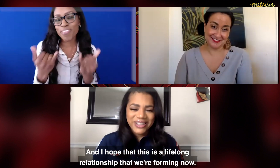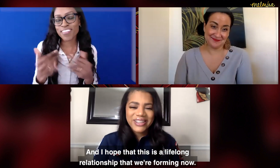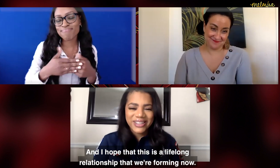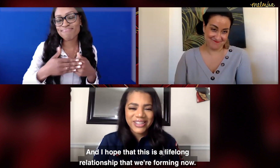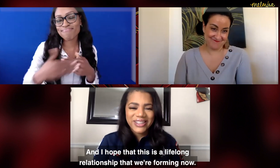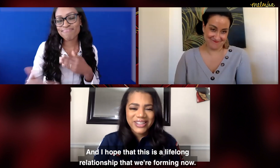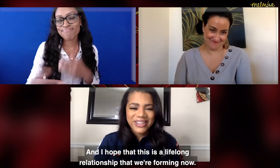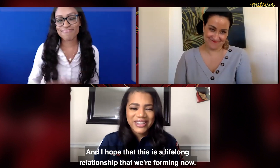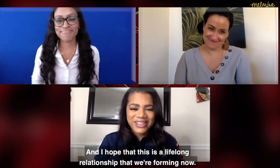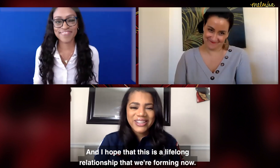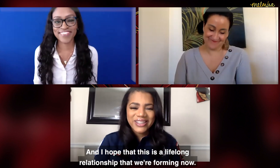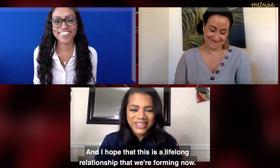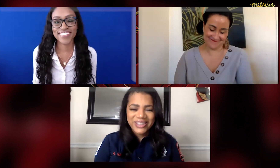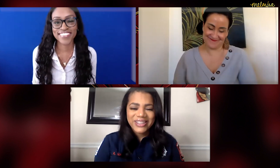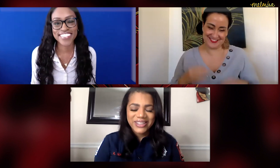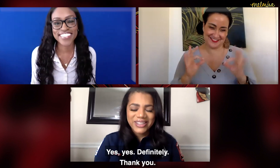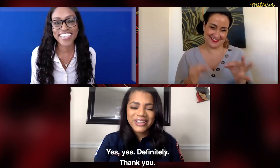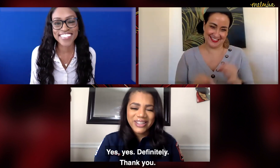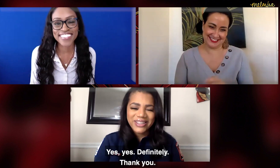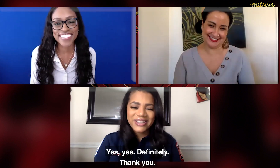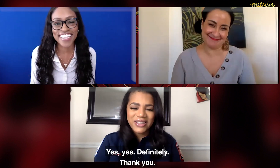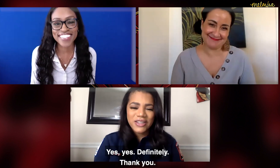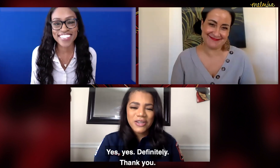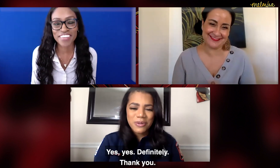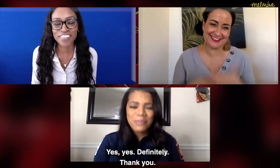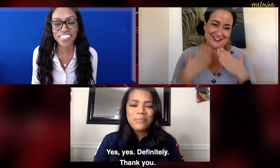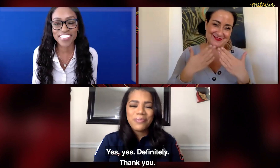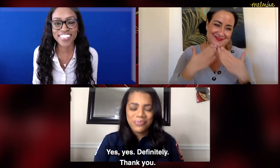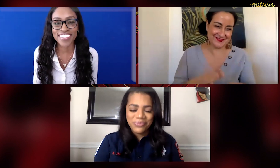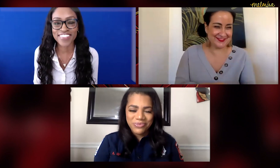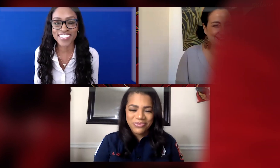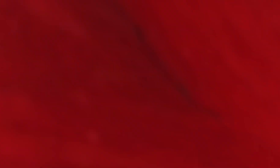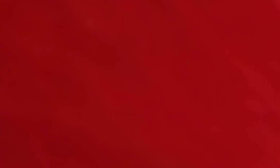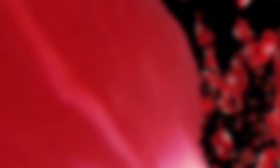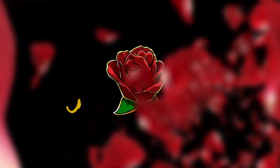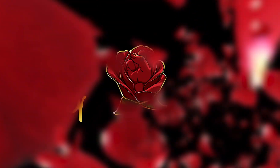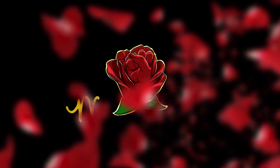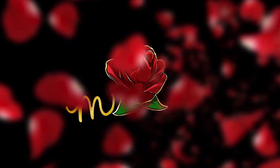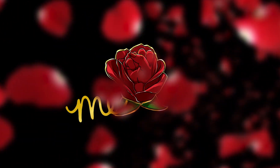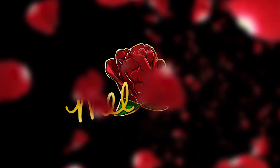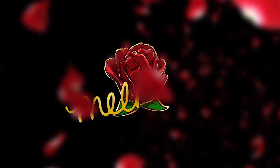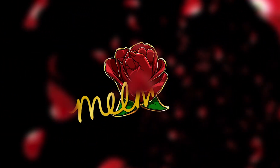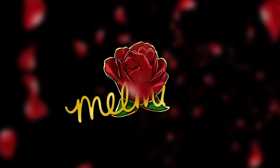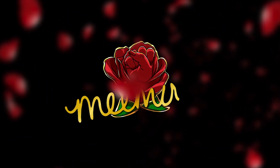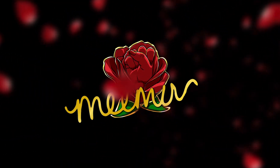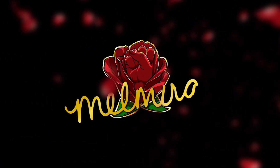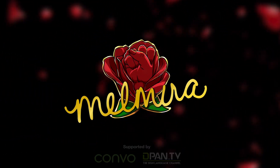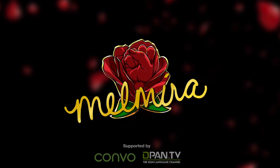Yes, yes, definitely, for sure. Thank you.